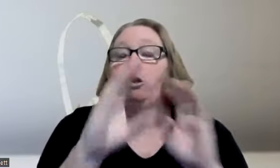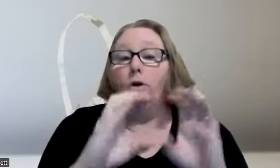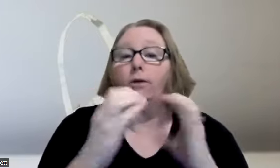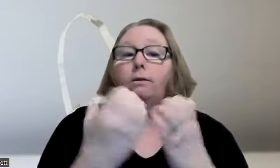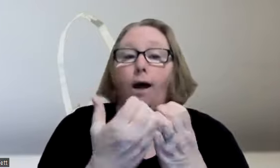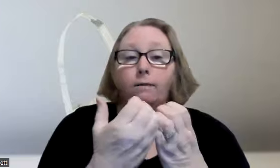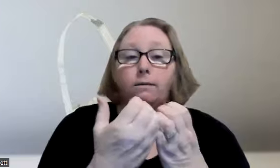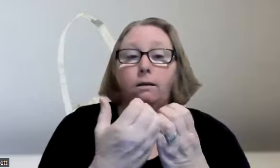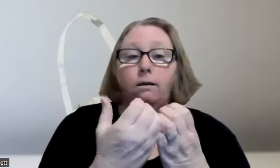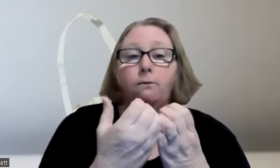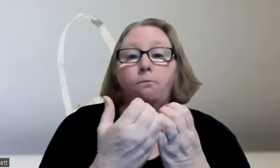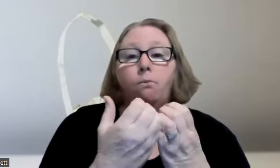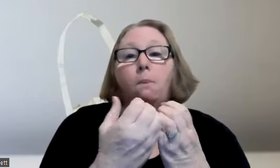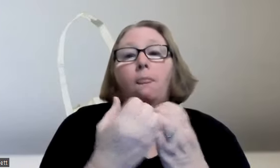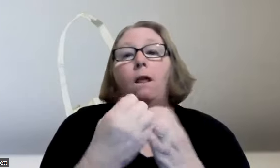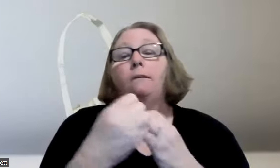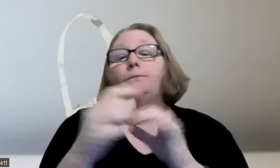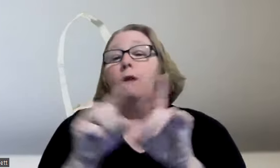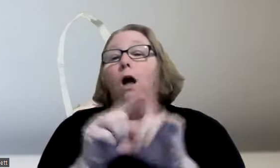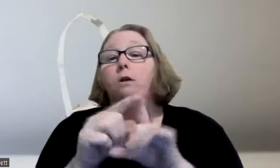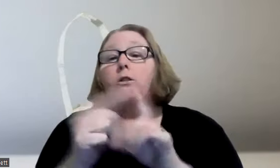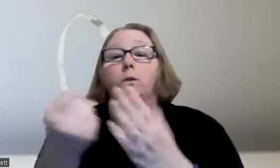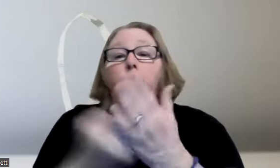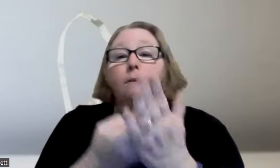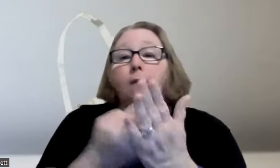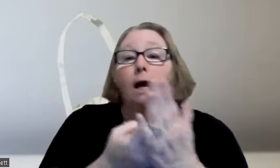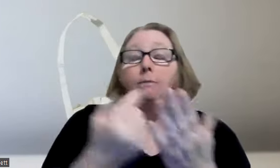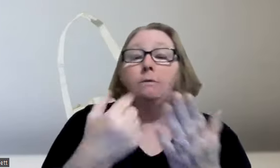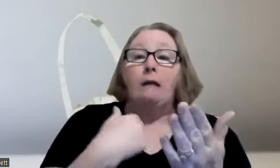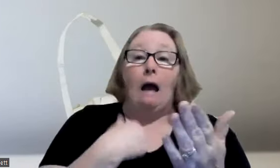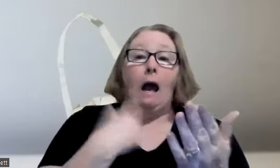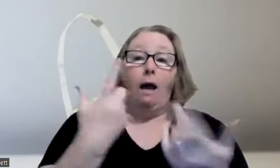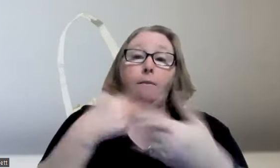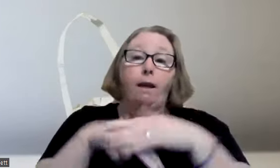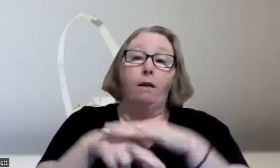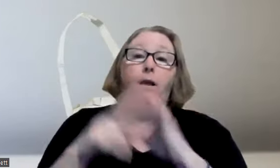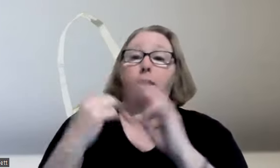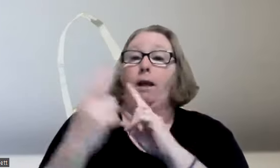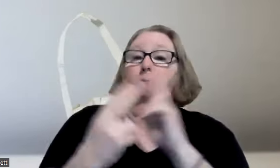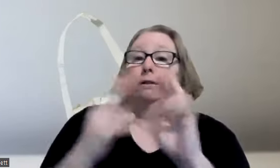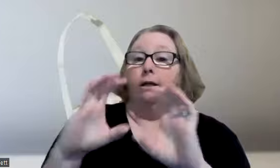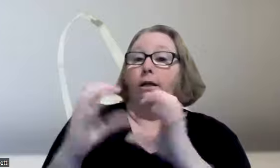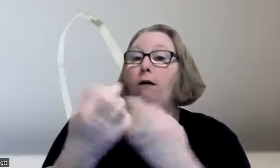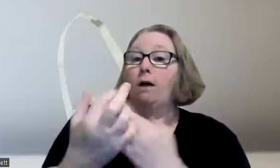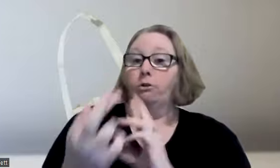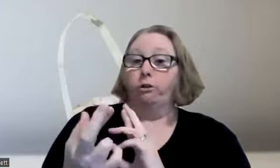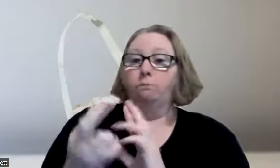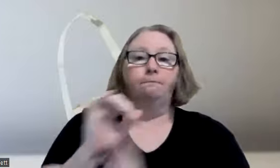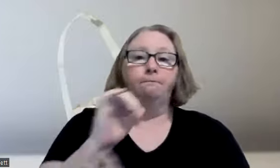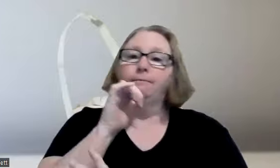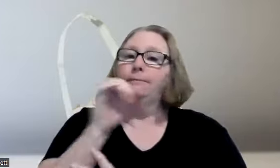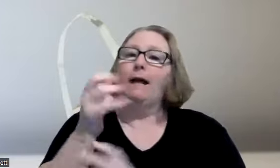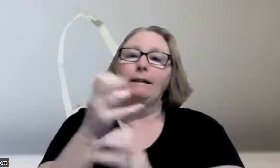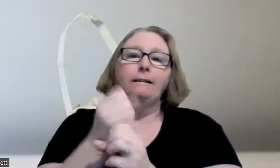your class. Also, sometime I may come in and visit the classroom, not to